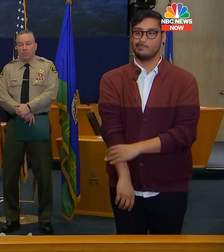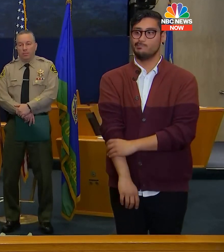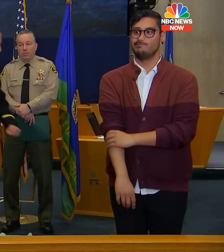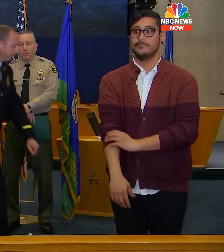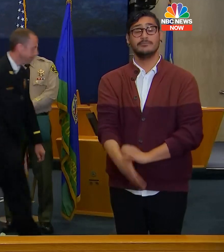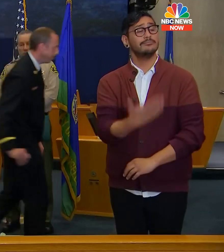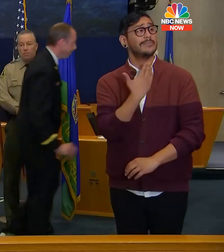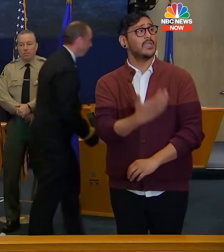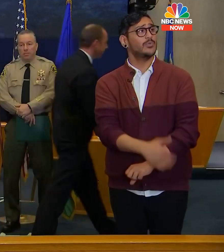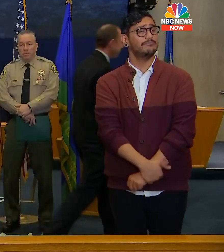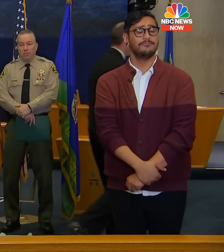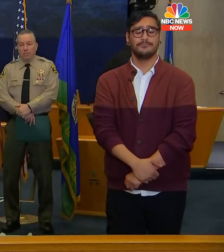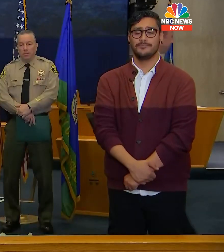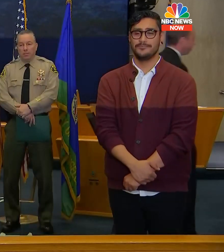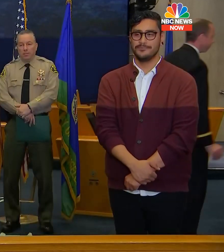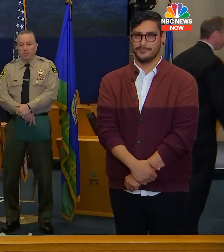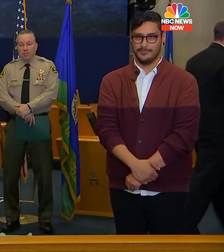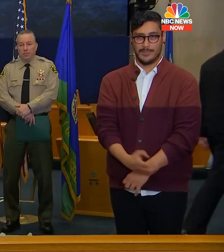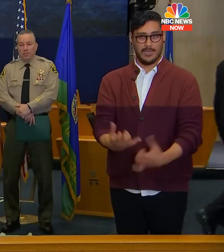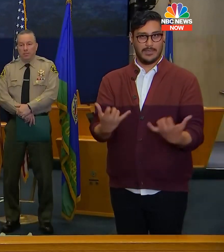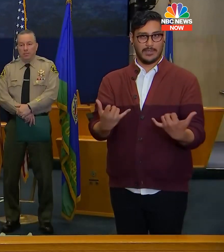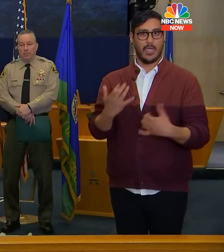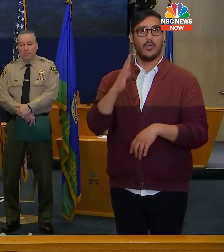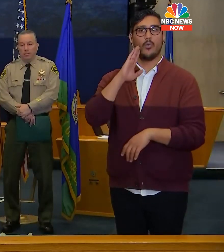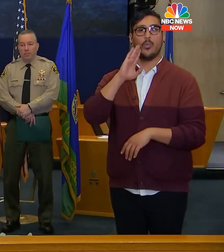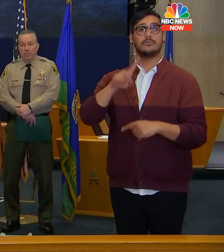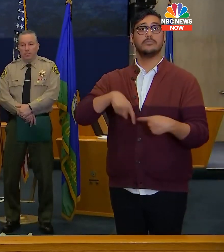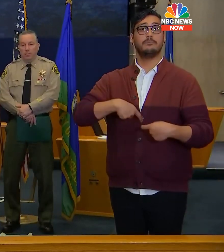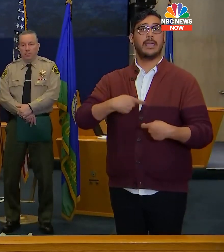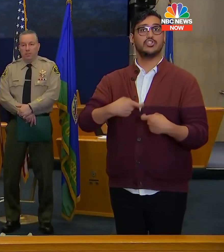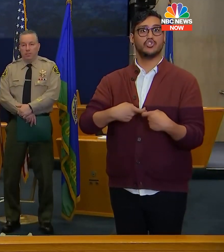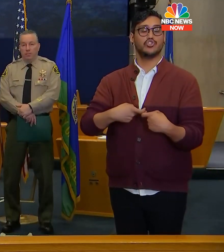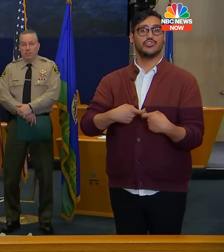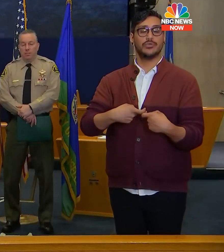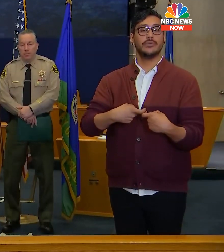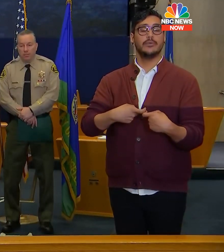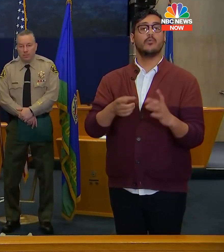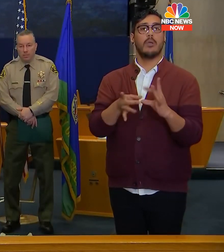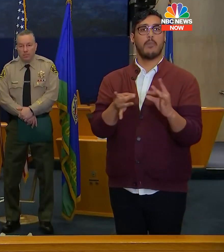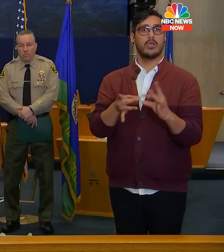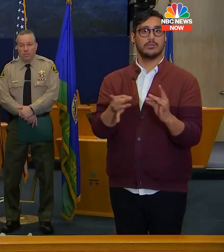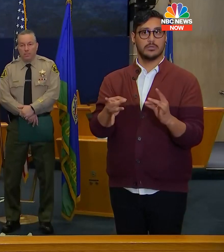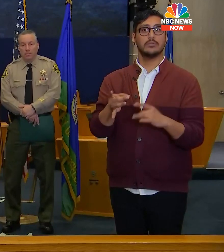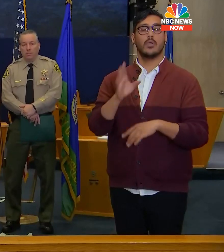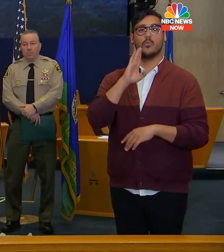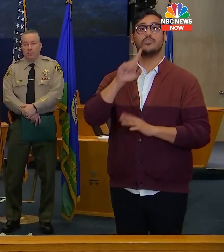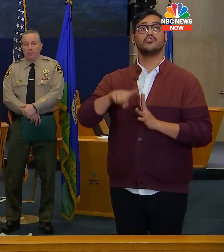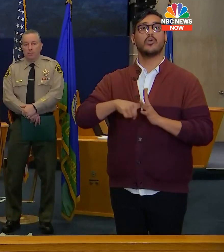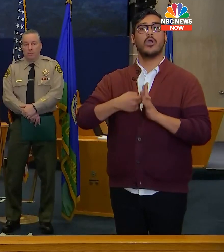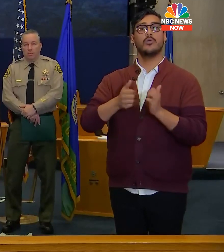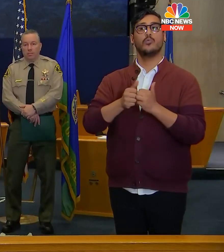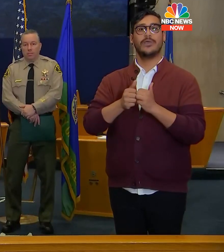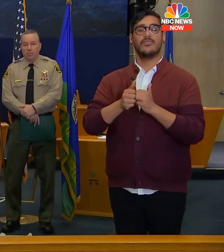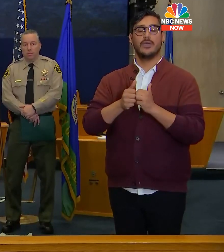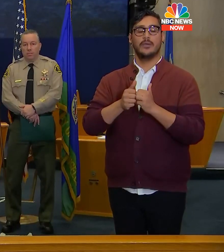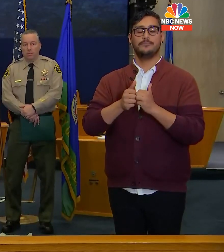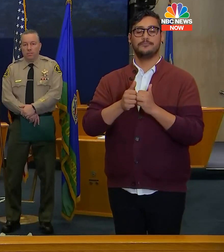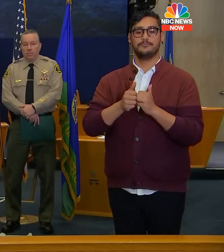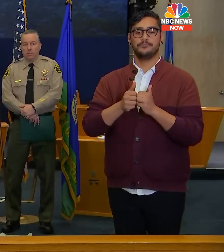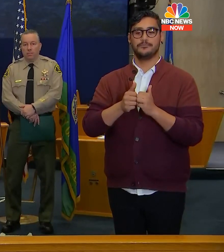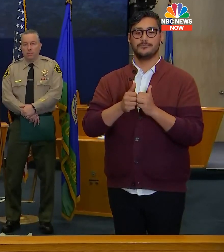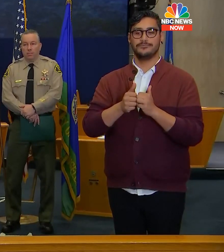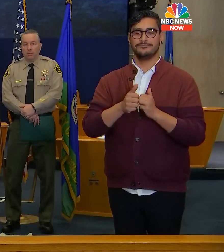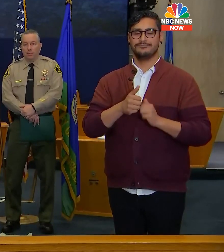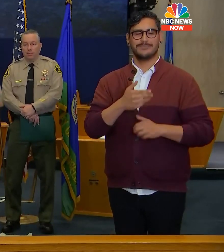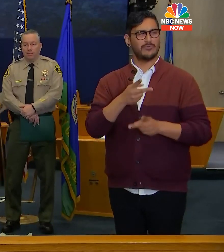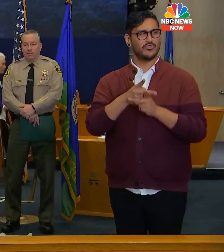Thank you. Thank you. Now we are going to go into the Spanish remarks, and we're going to start with I was going